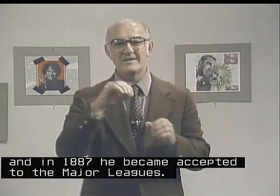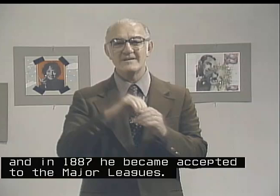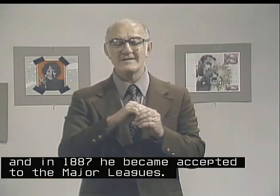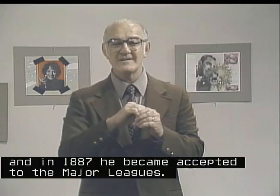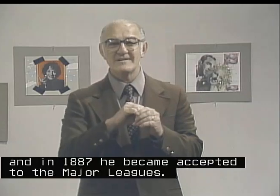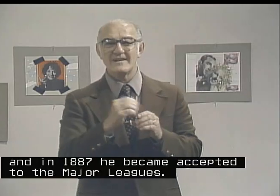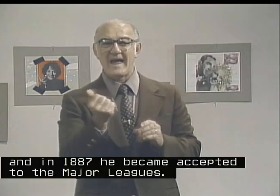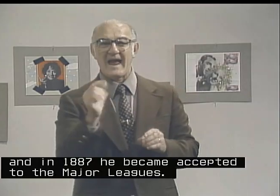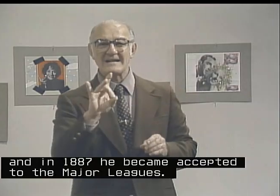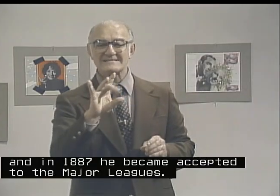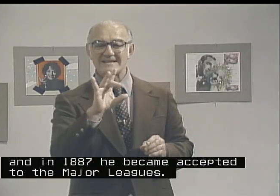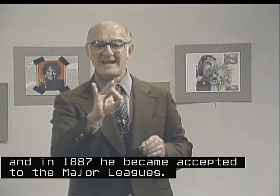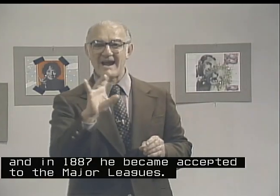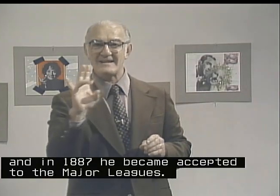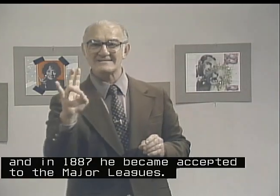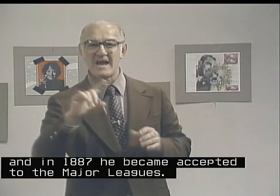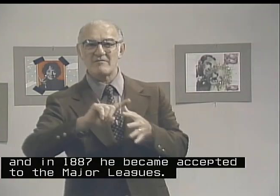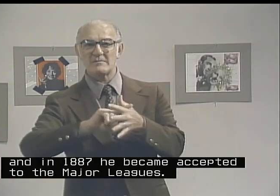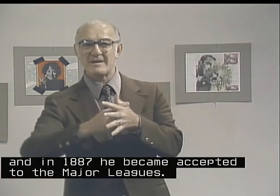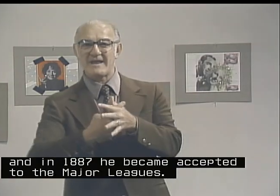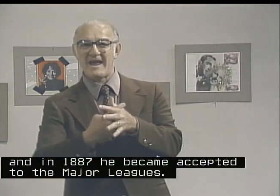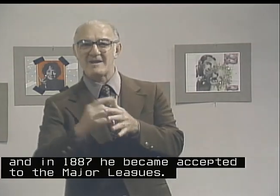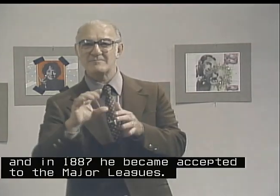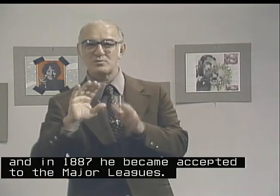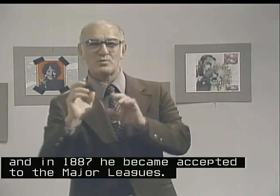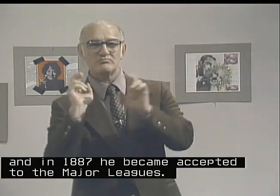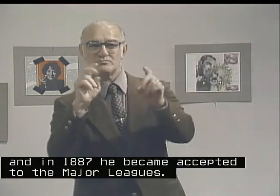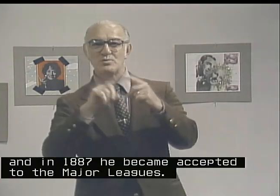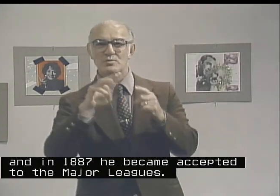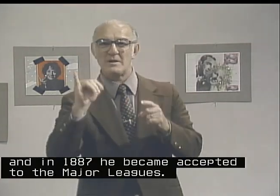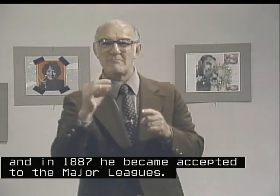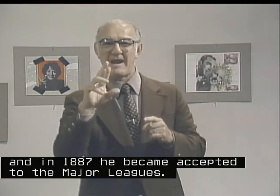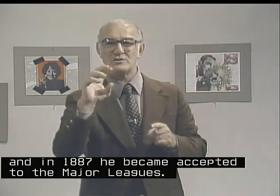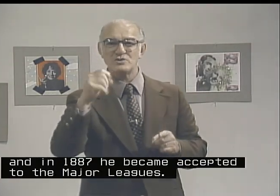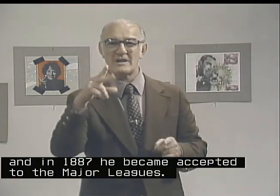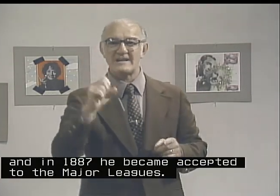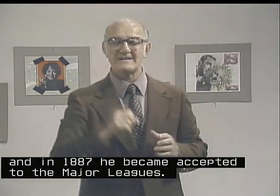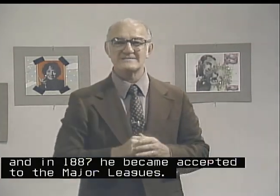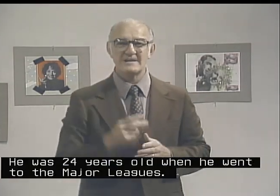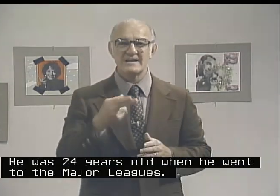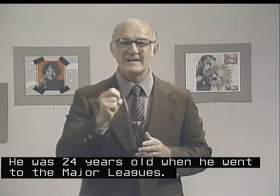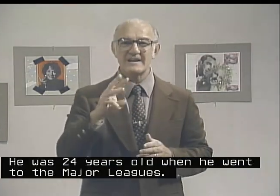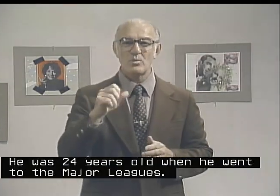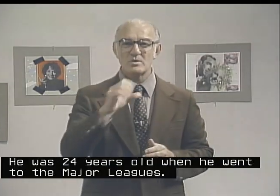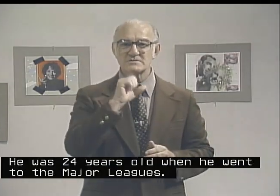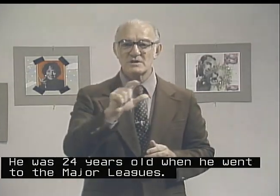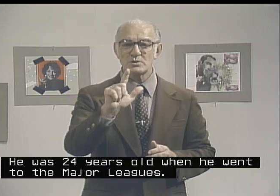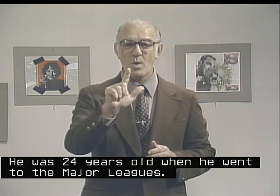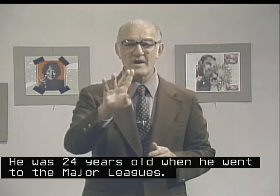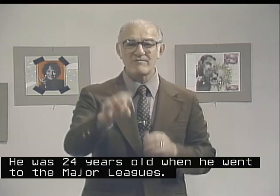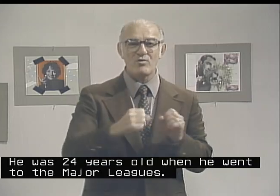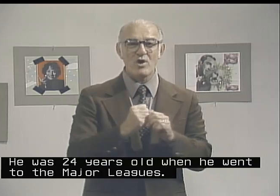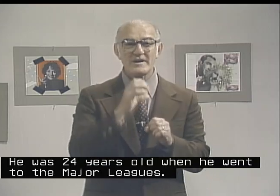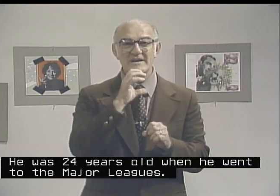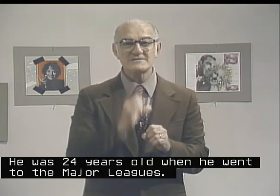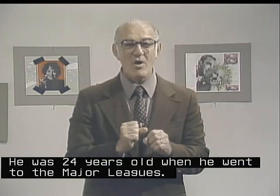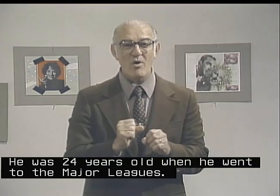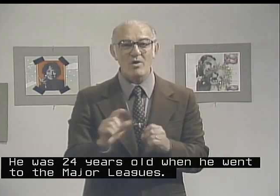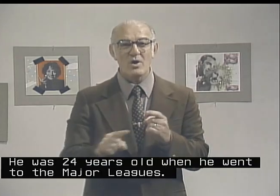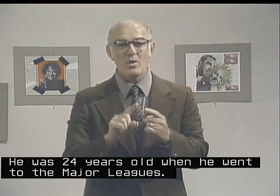in 1887 he became to the major leagues. He was 24 years old